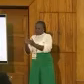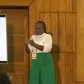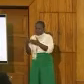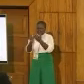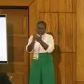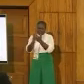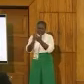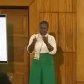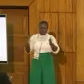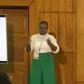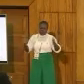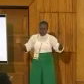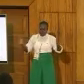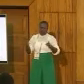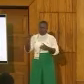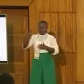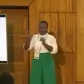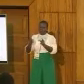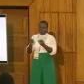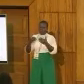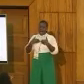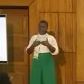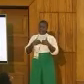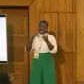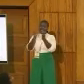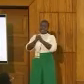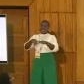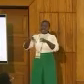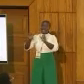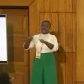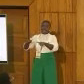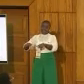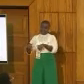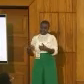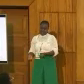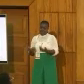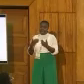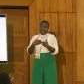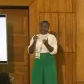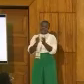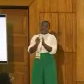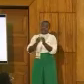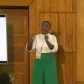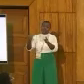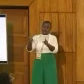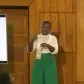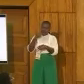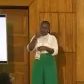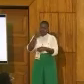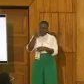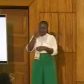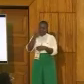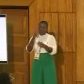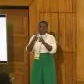expanded reach into hard access communities. The VCAT trained healthcare providers, reduced stigma and improved service experiences in